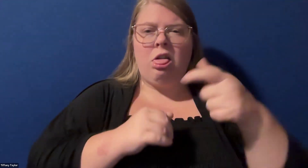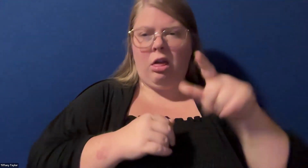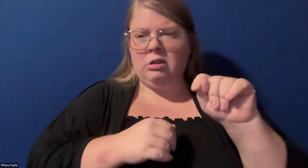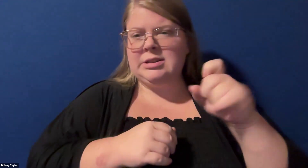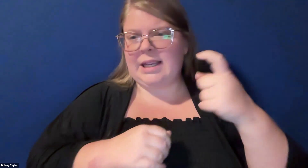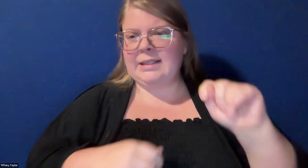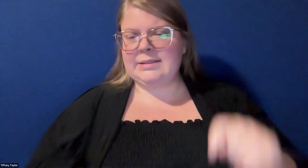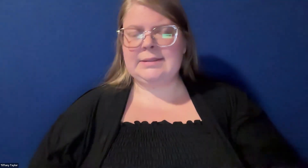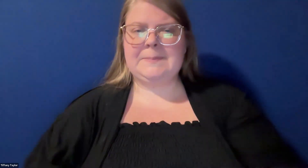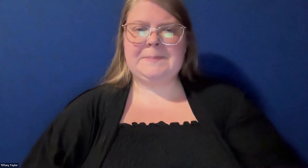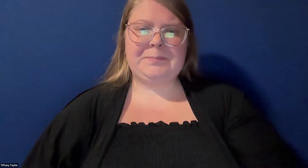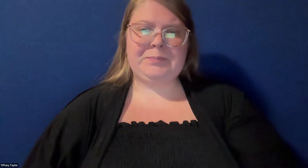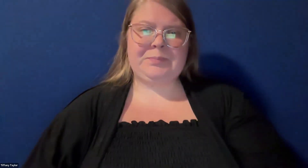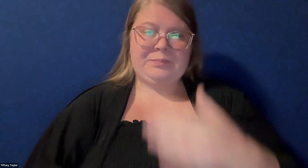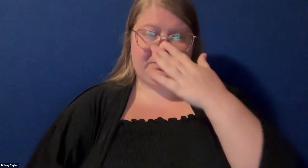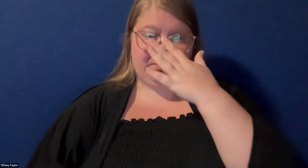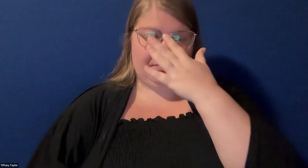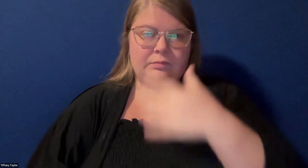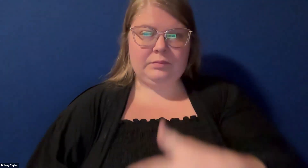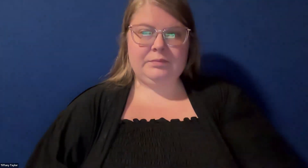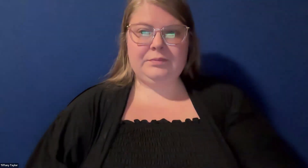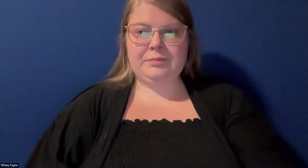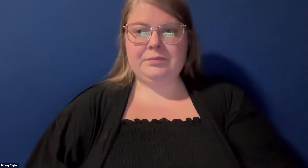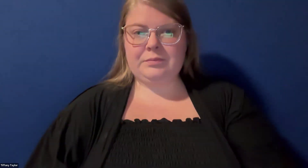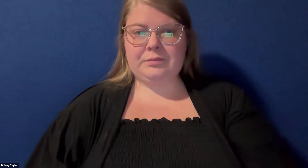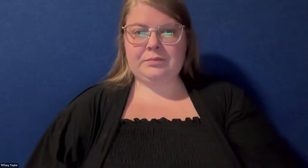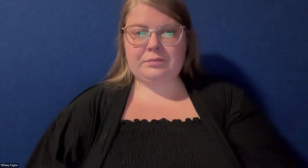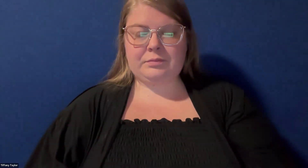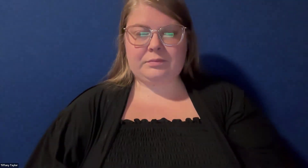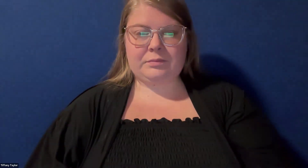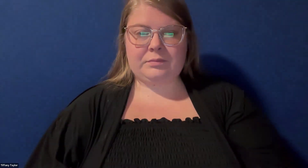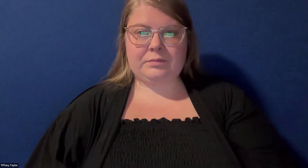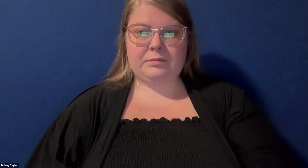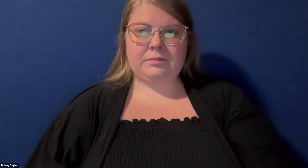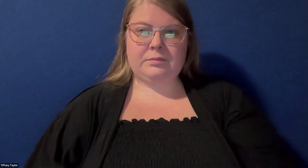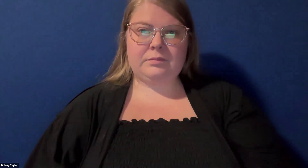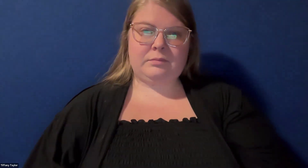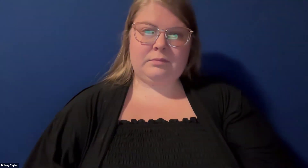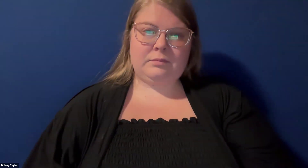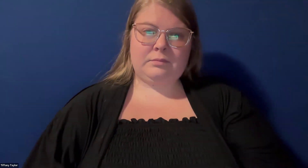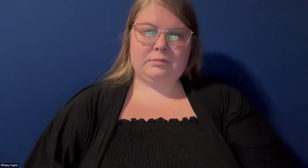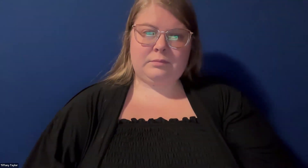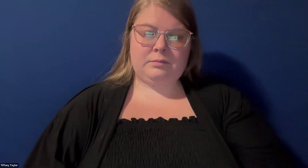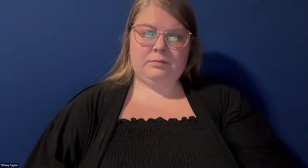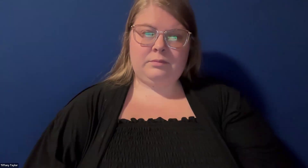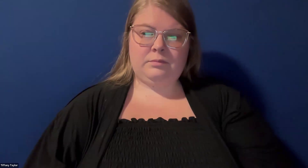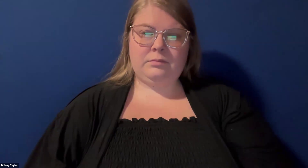And here, since this is the most important things, like this is the card,